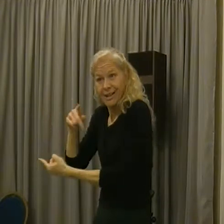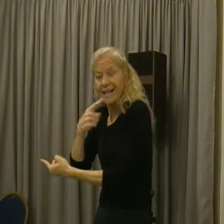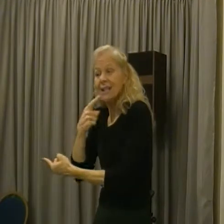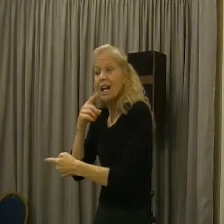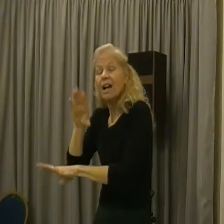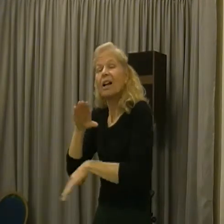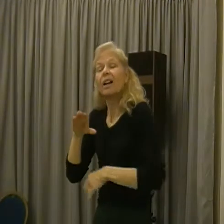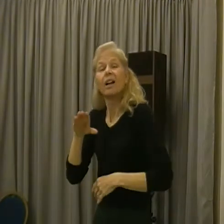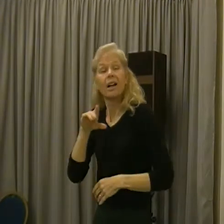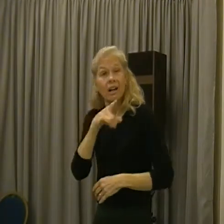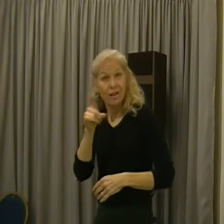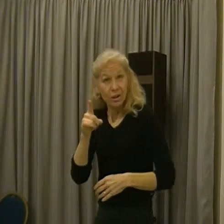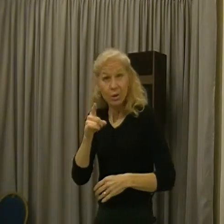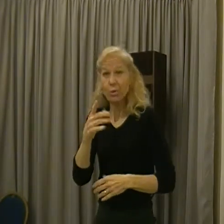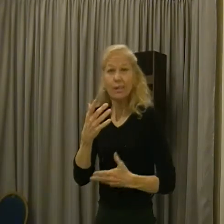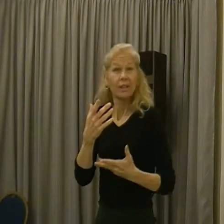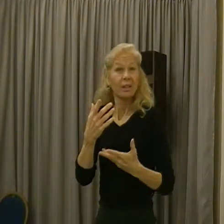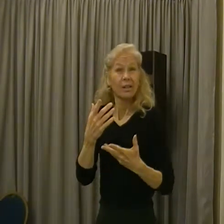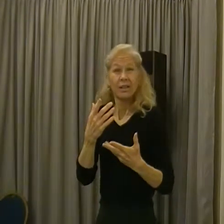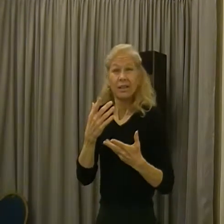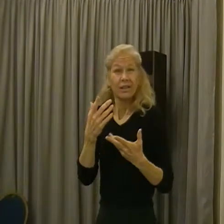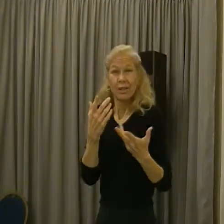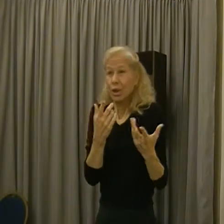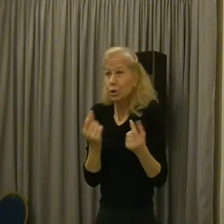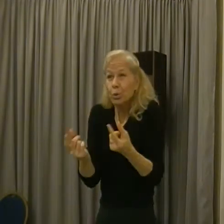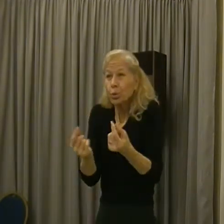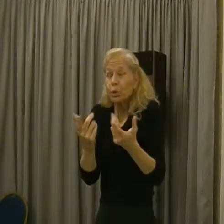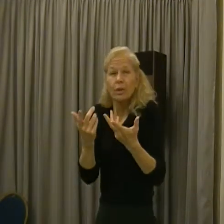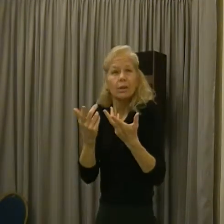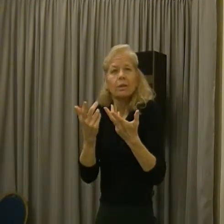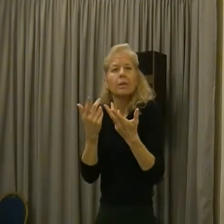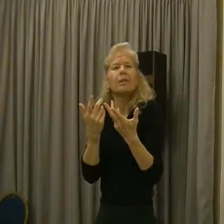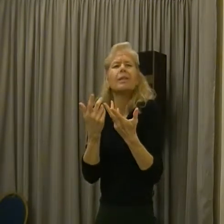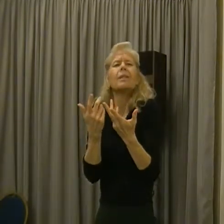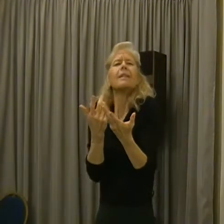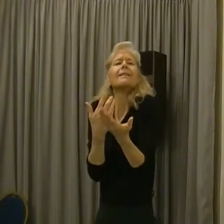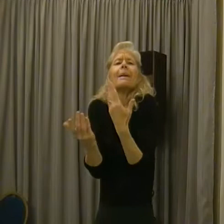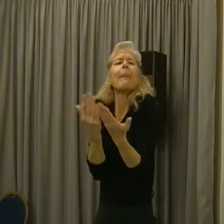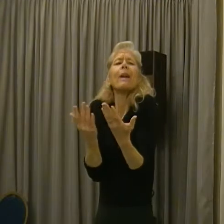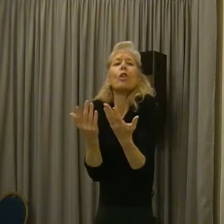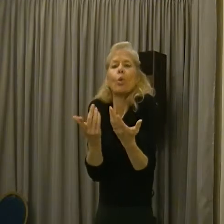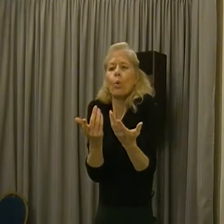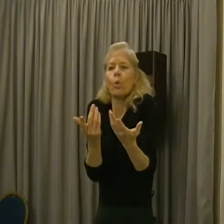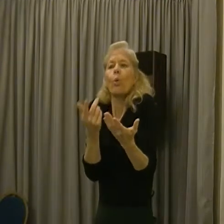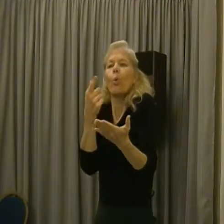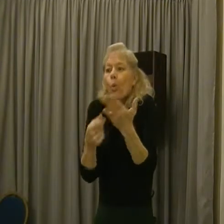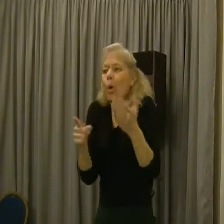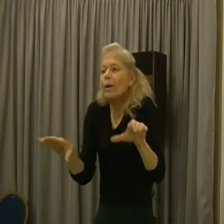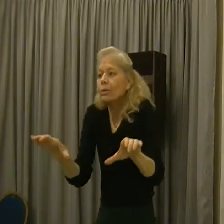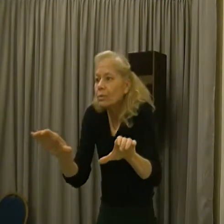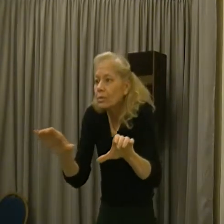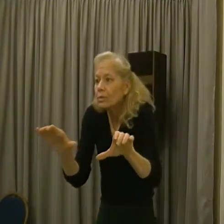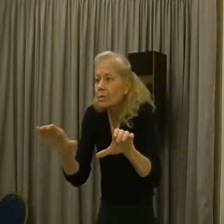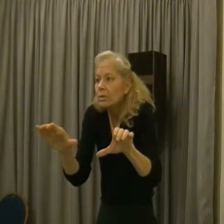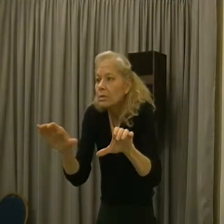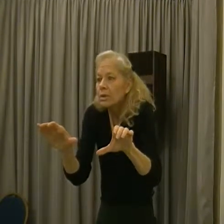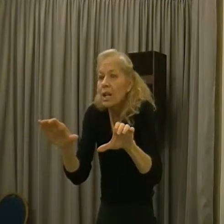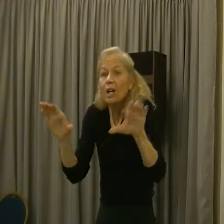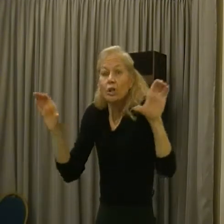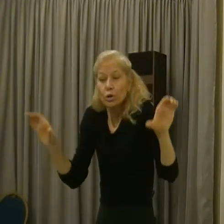in knowing God. Let him the glory in this, that he understandeth and knoweth me, God says. And so